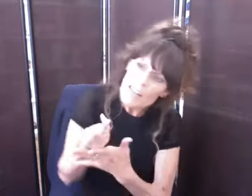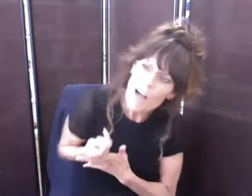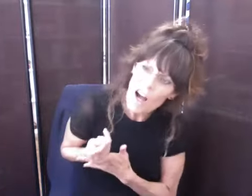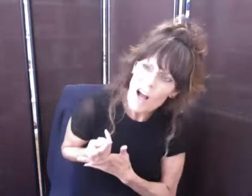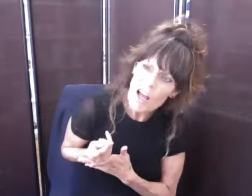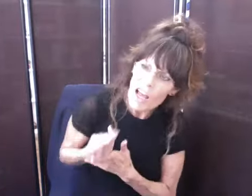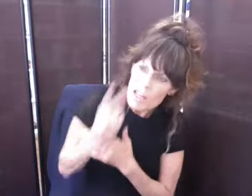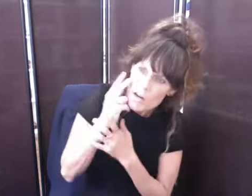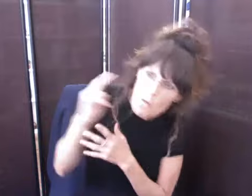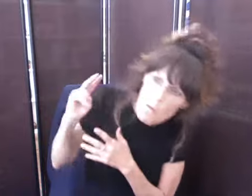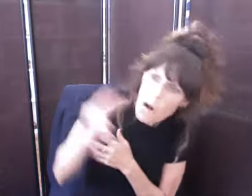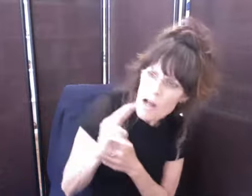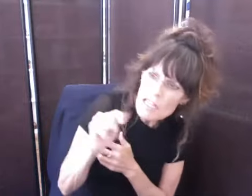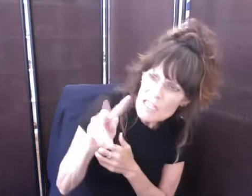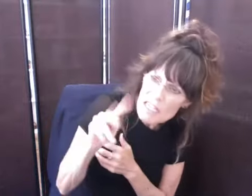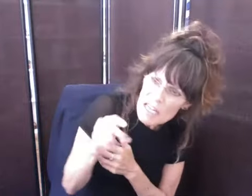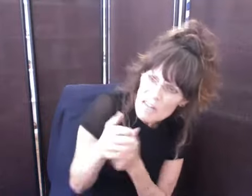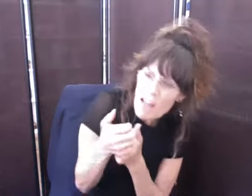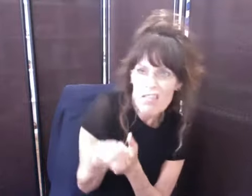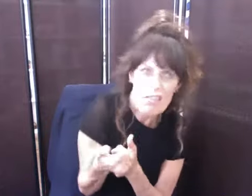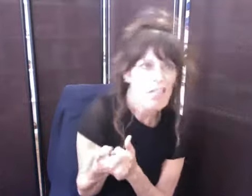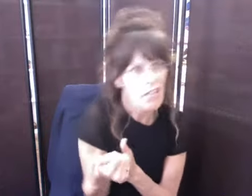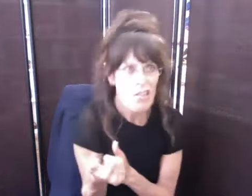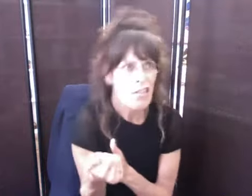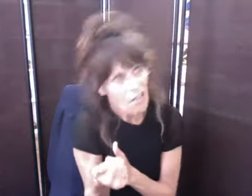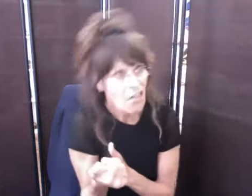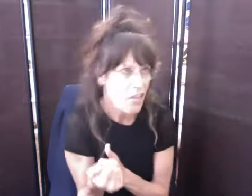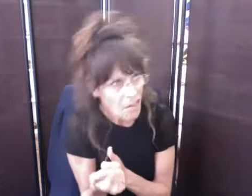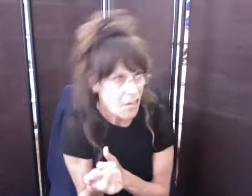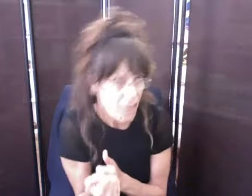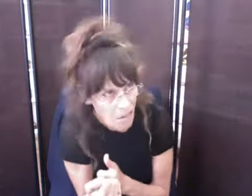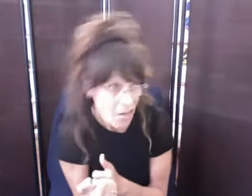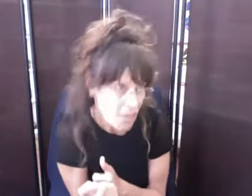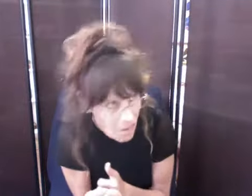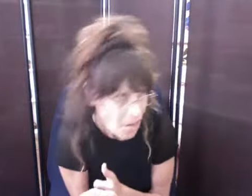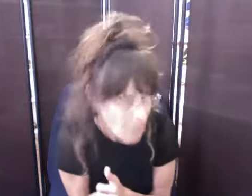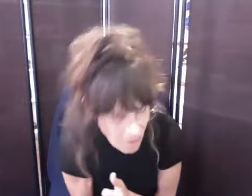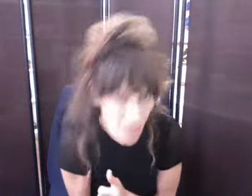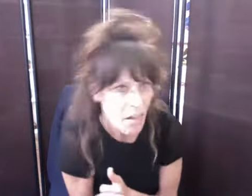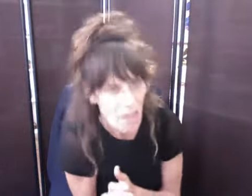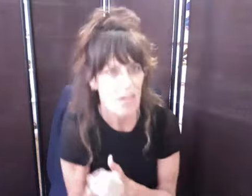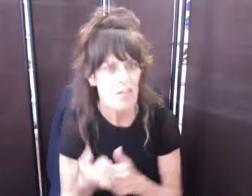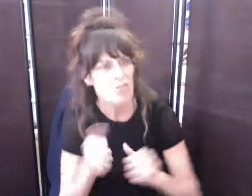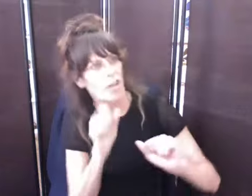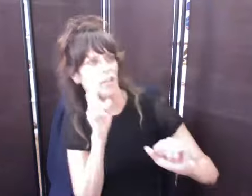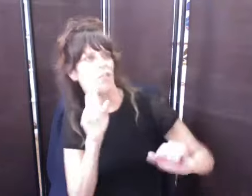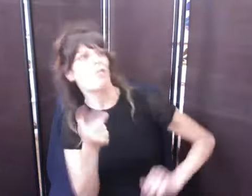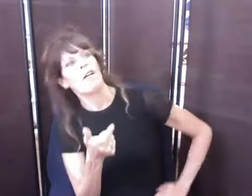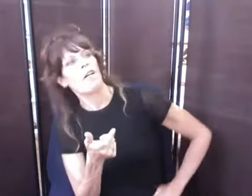ESPN to ESPN2 to ESPN3 to ESPN4 to ESPN Ocho, right? You are, that is